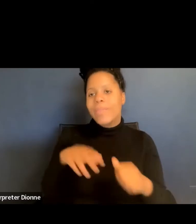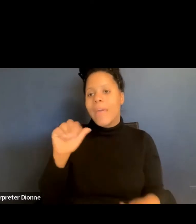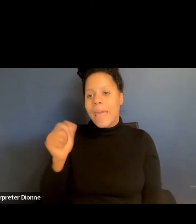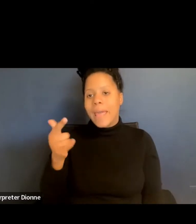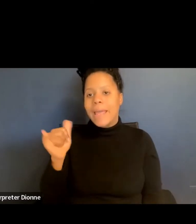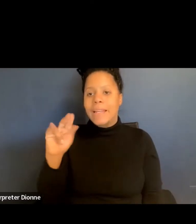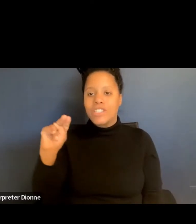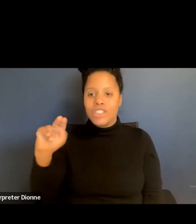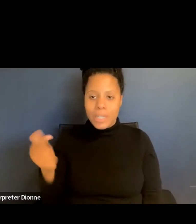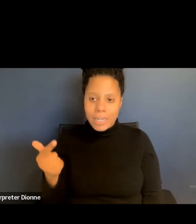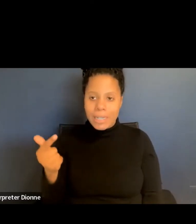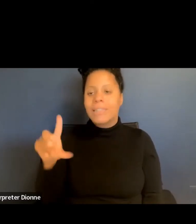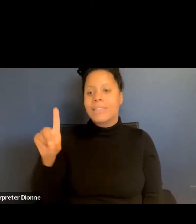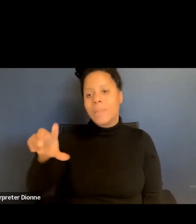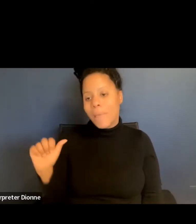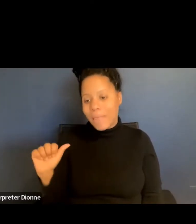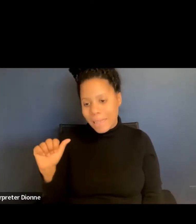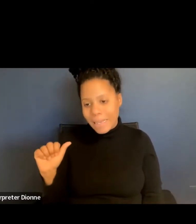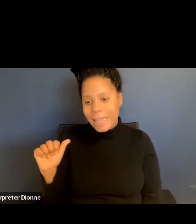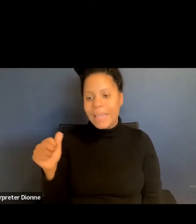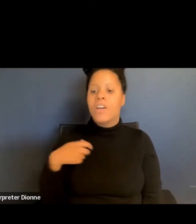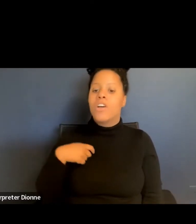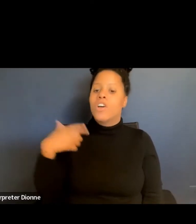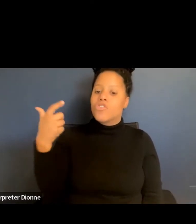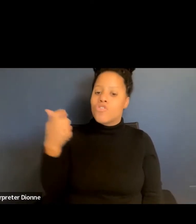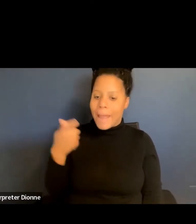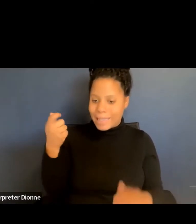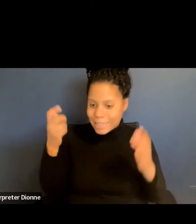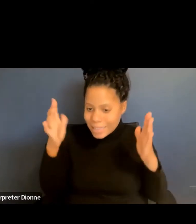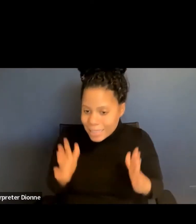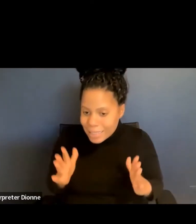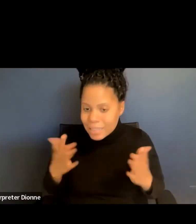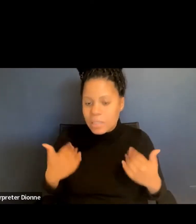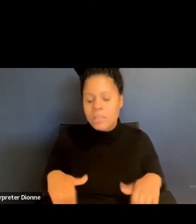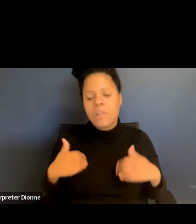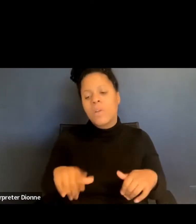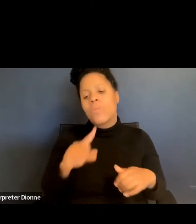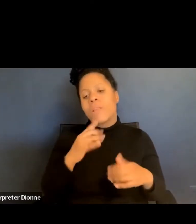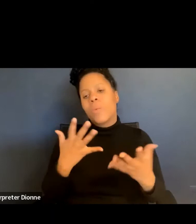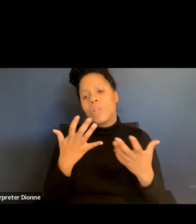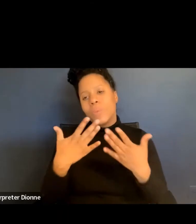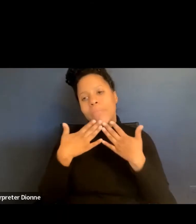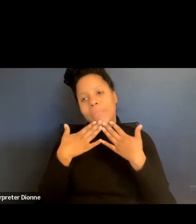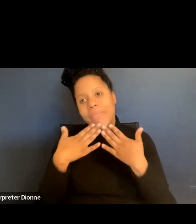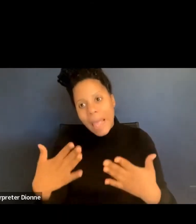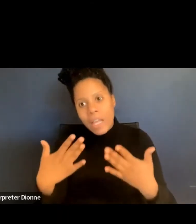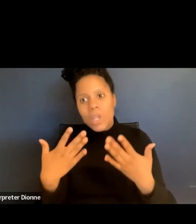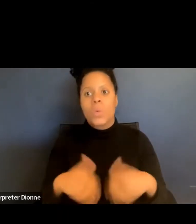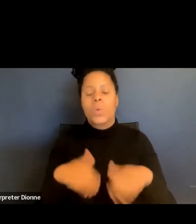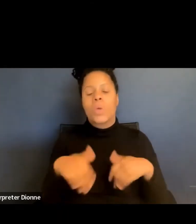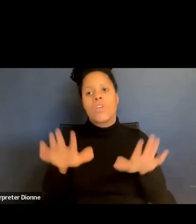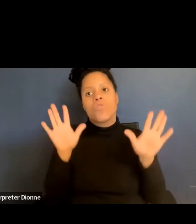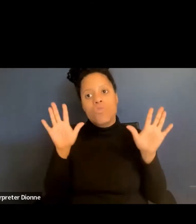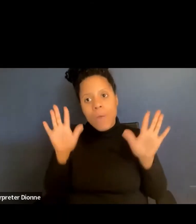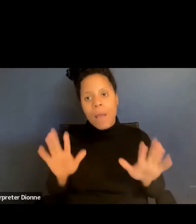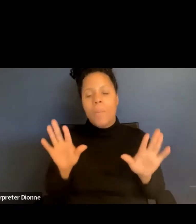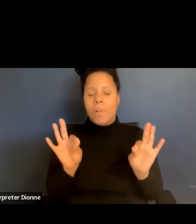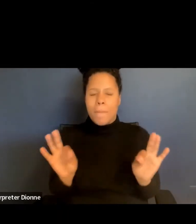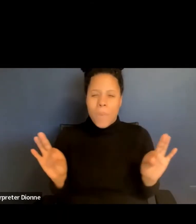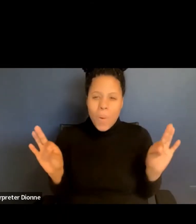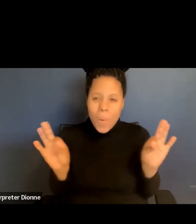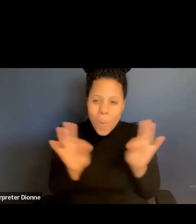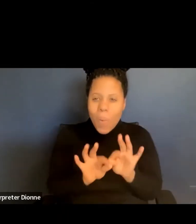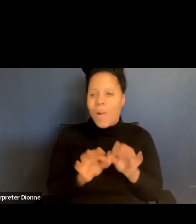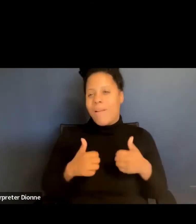really recognize and thank you for the incredibly important life-saving work that y'all have